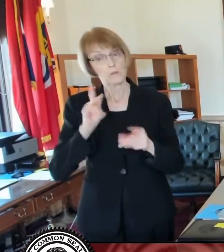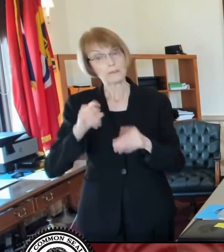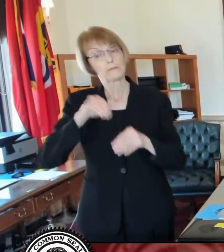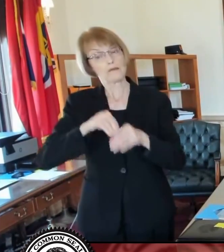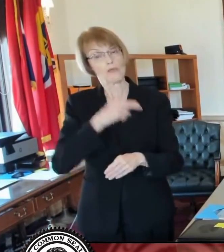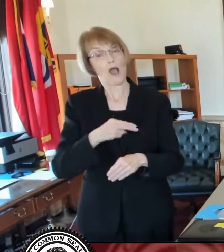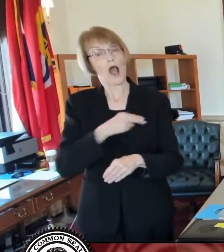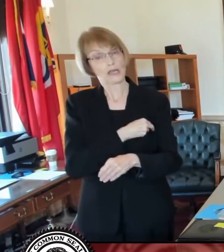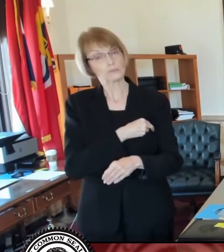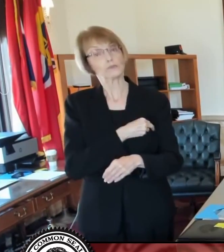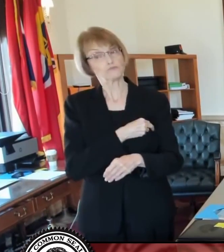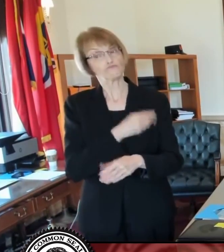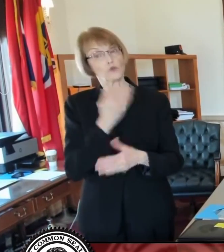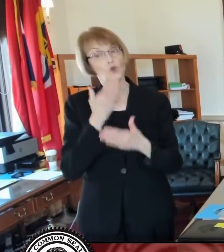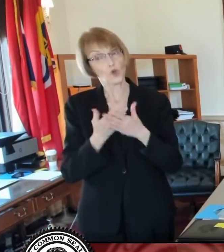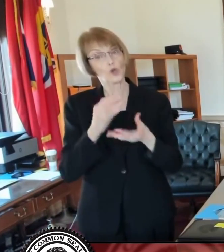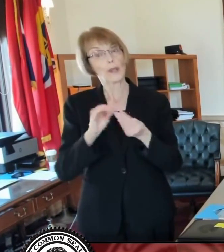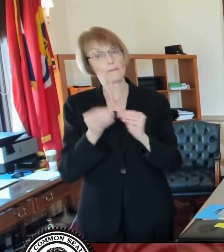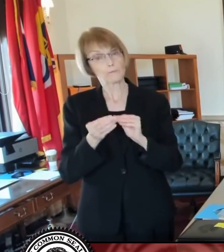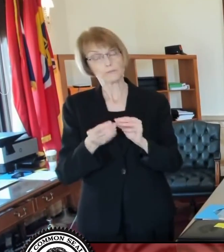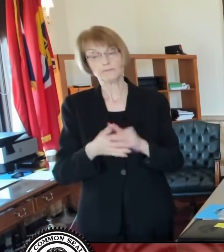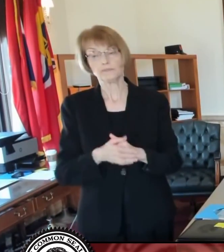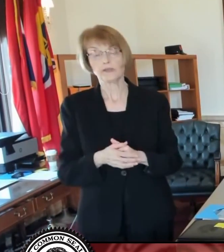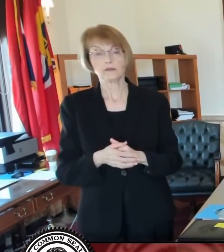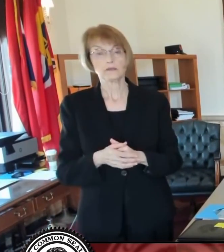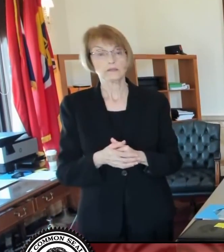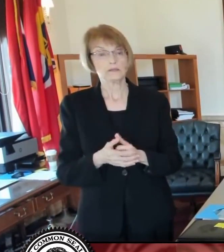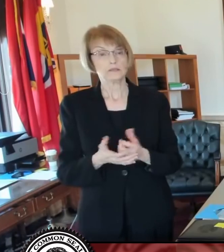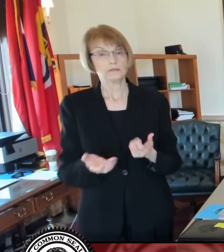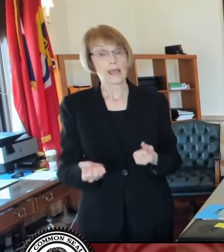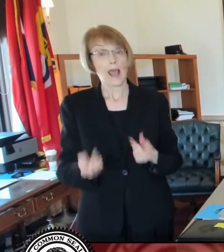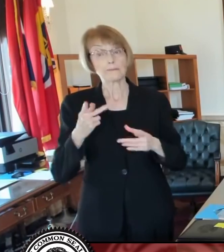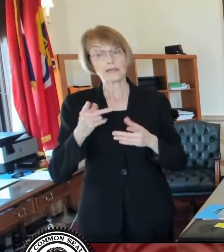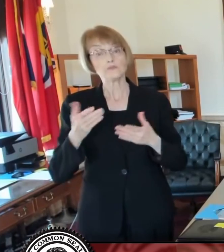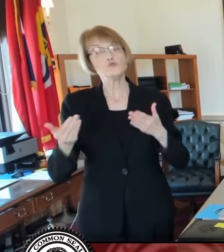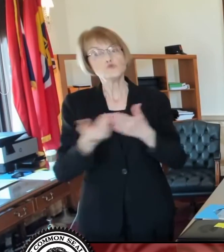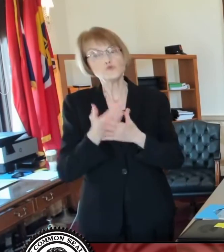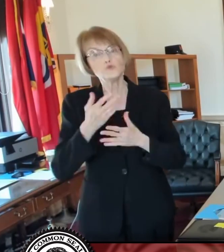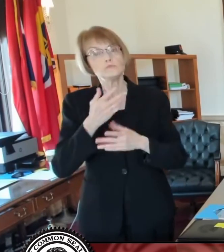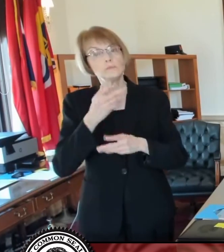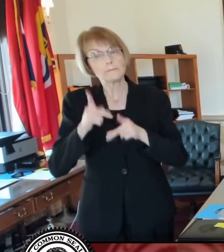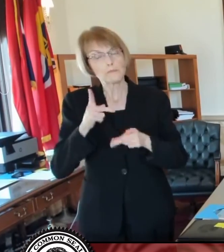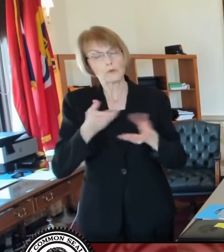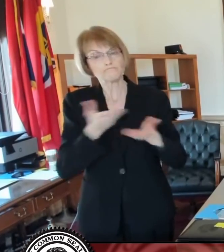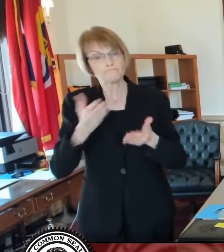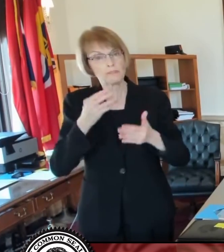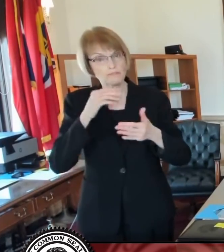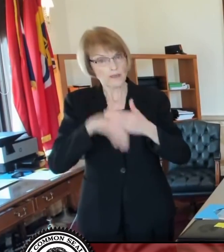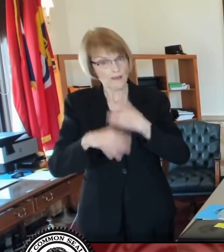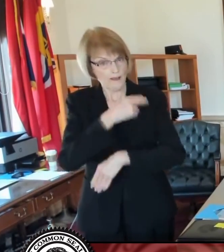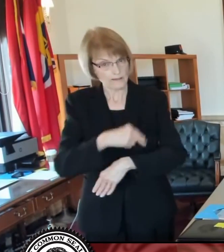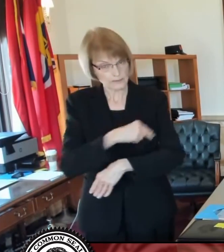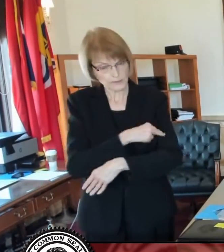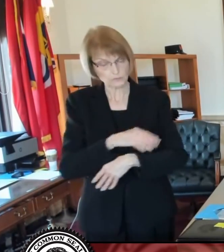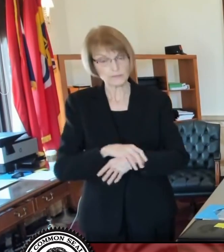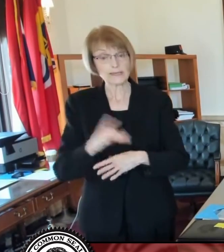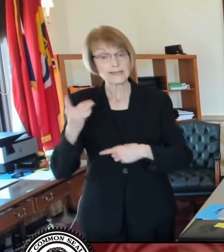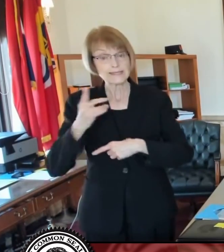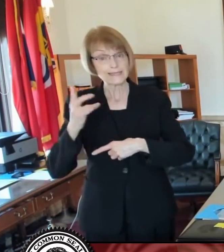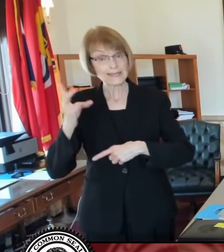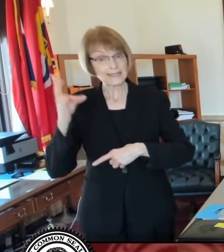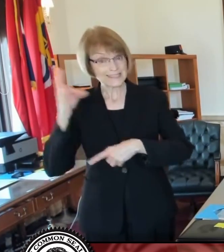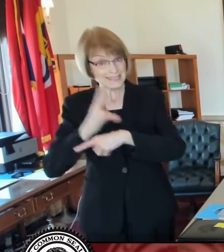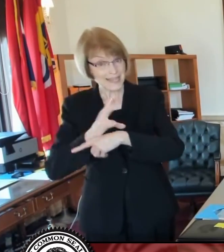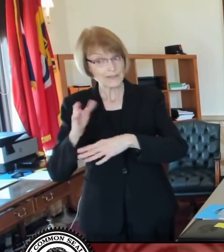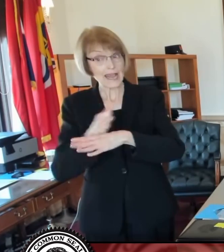tolerable range. In terms of number of patients admitted to the hospital, the 7-day rolling average for